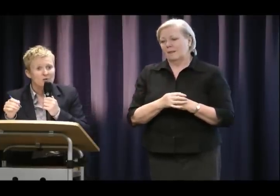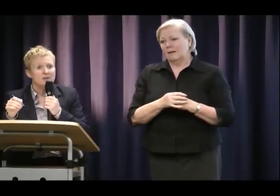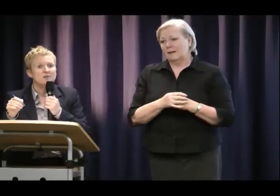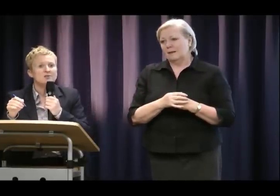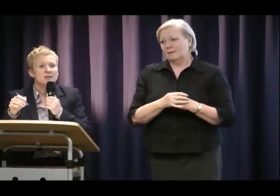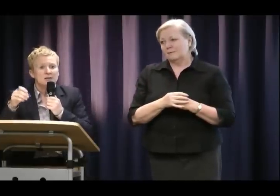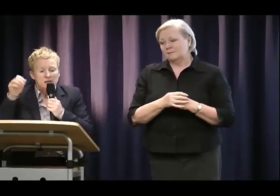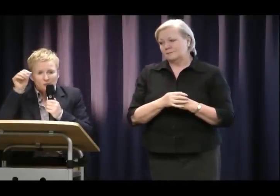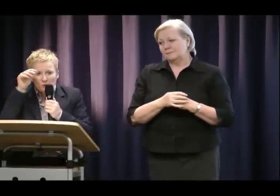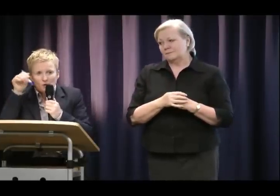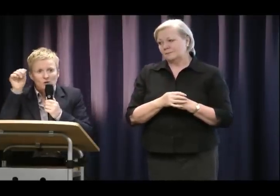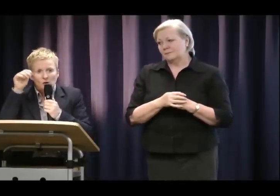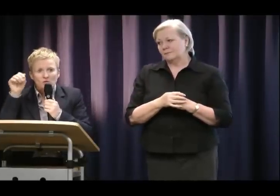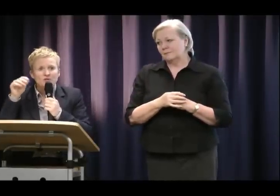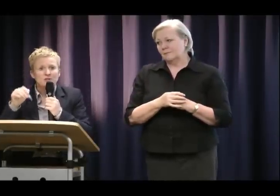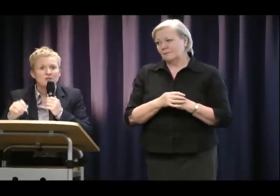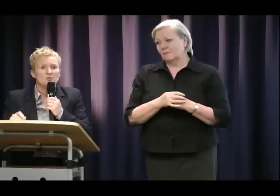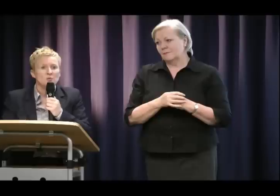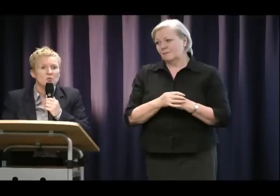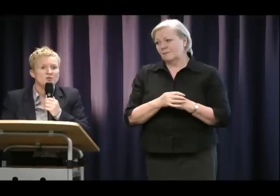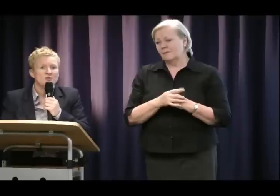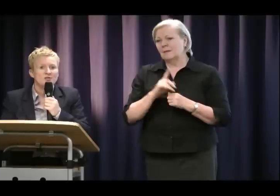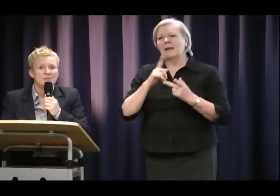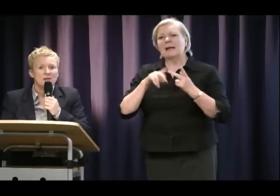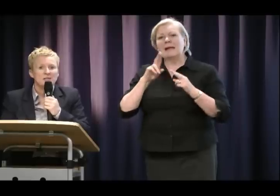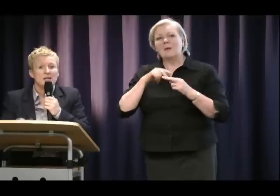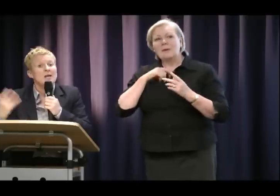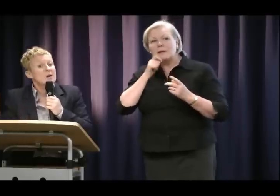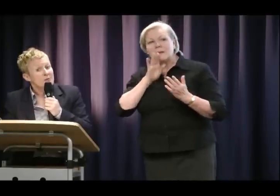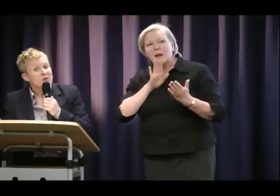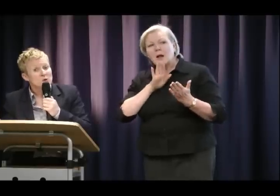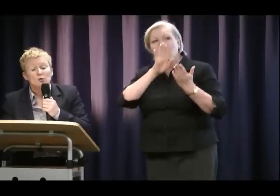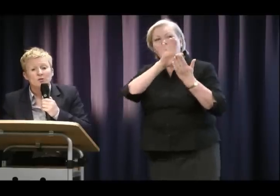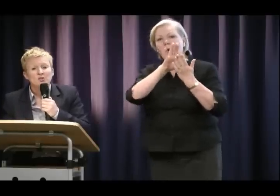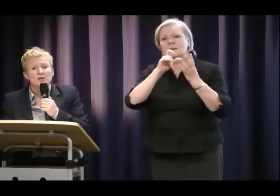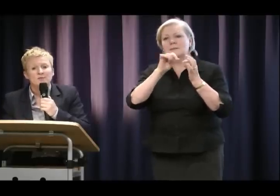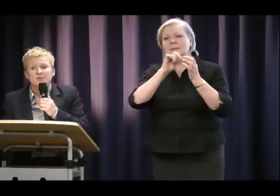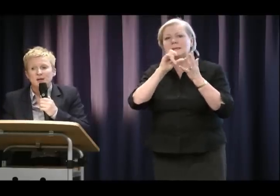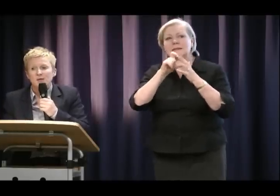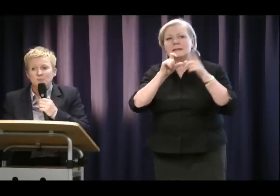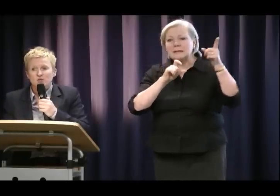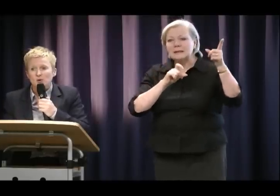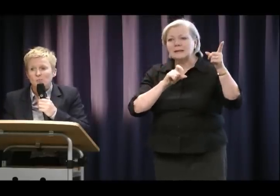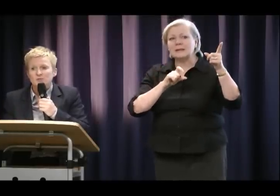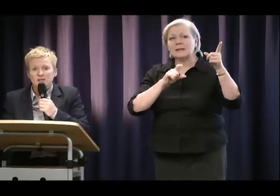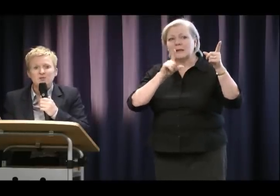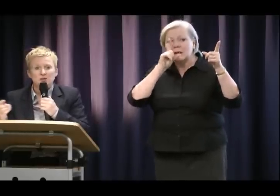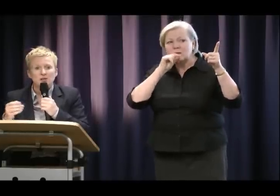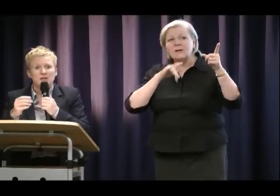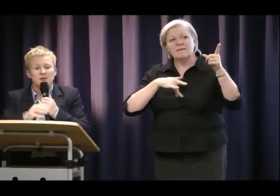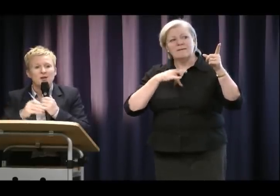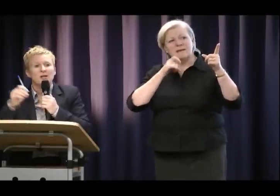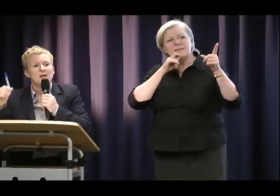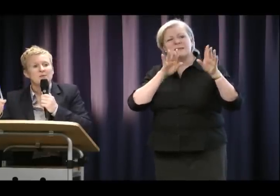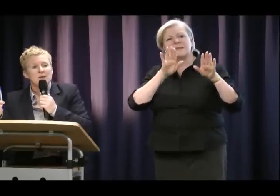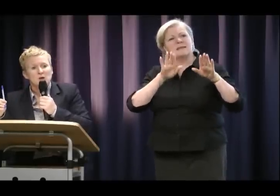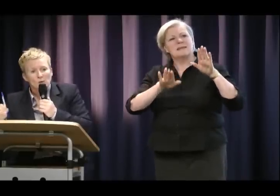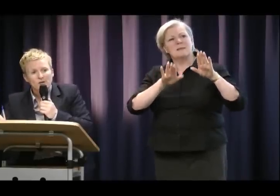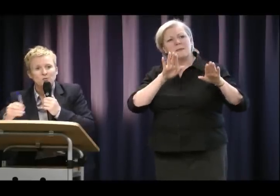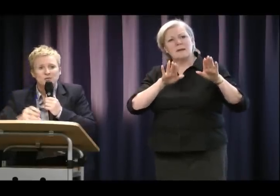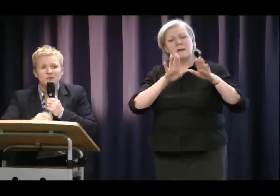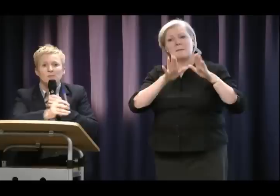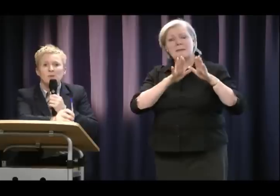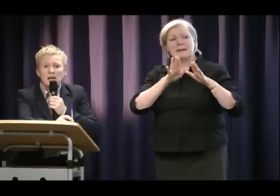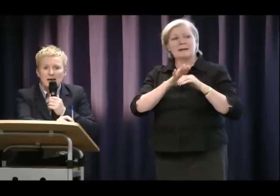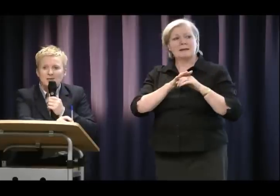other areas, if we were close in towards the CBD, that you could achieve the same result potentially, that they're